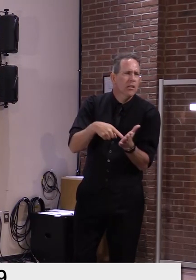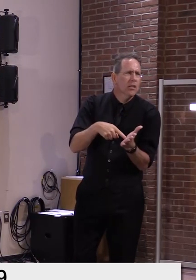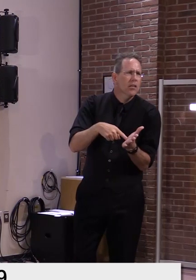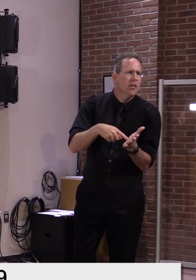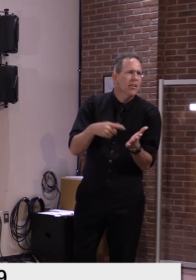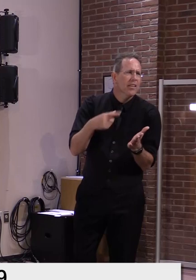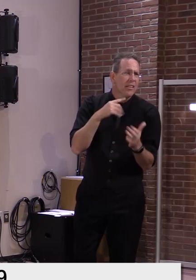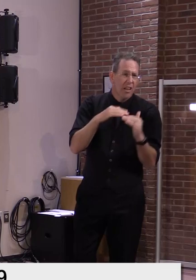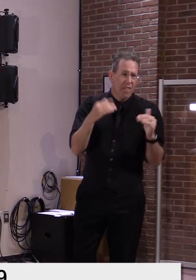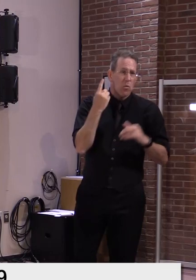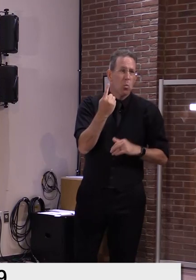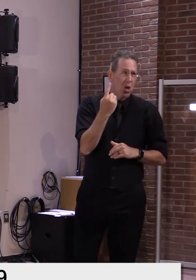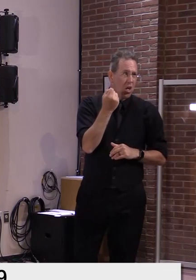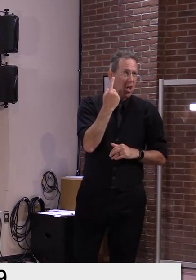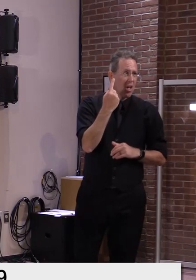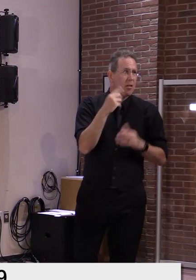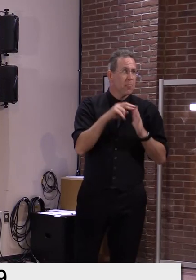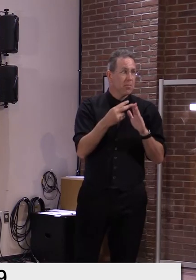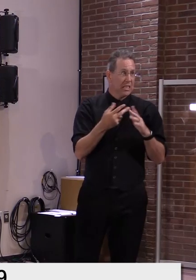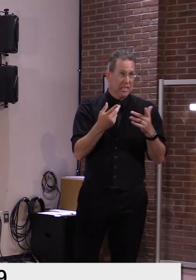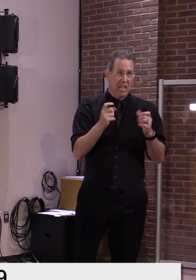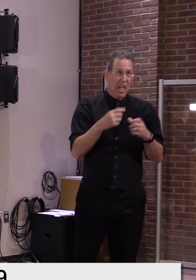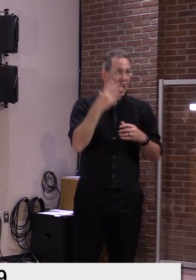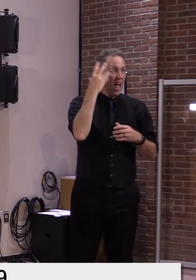enforcing with no restriction?